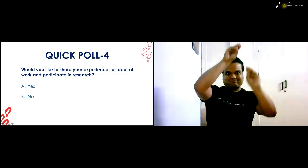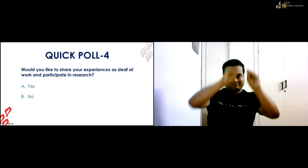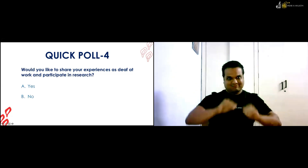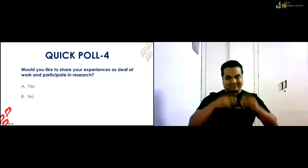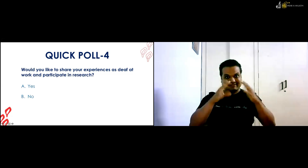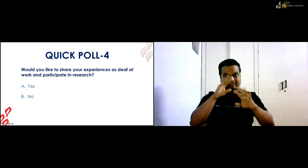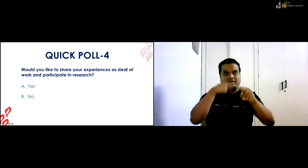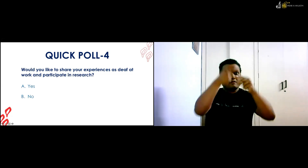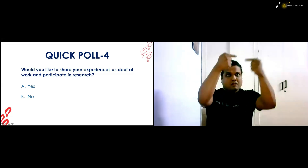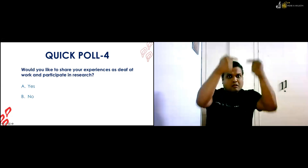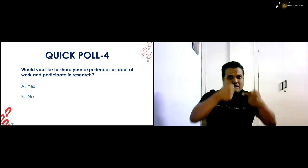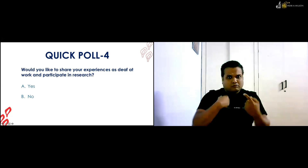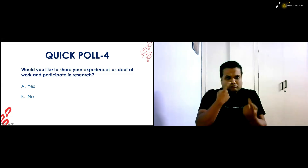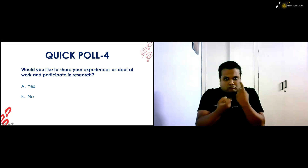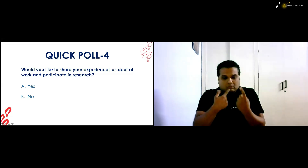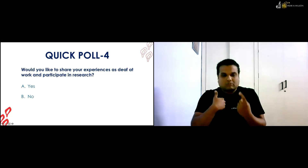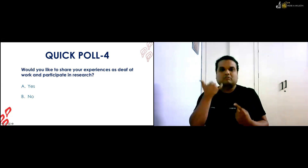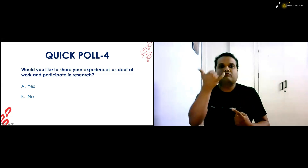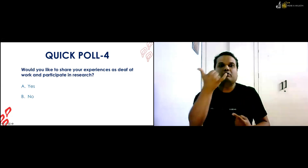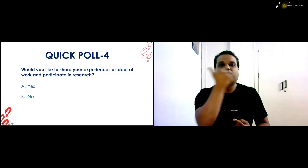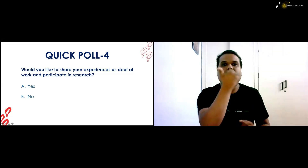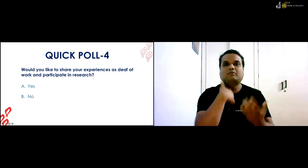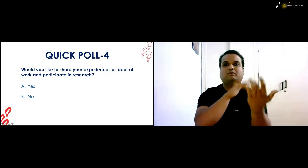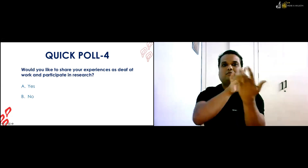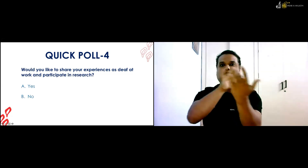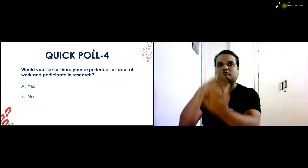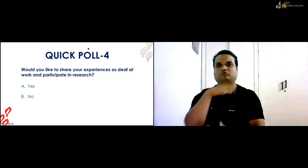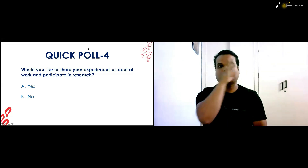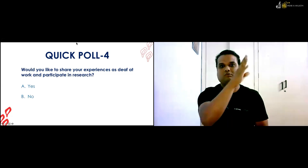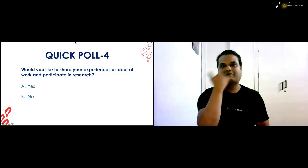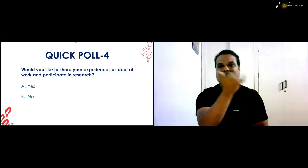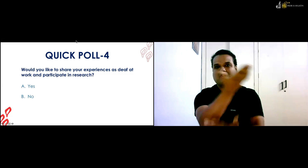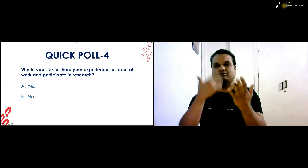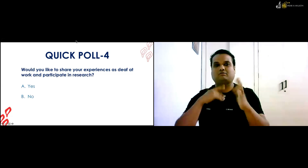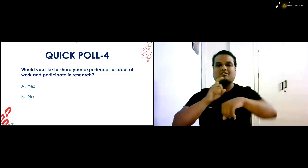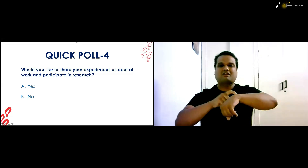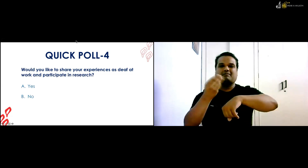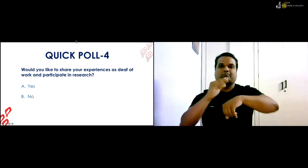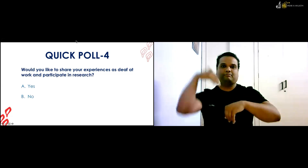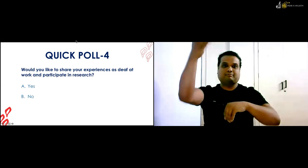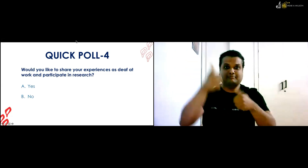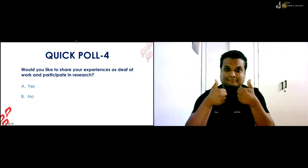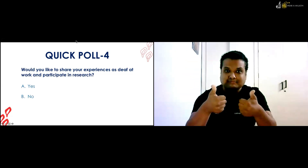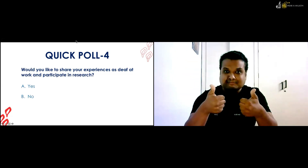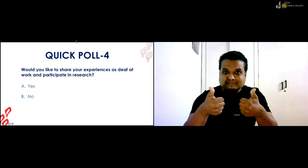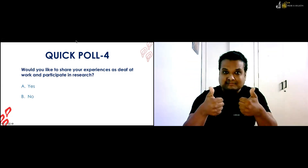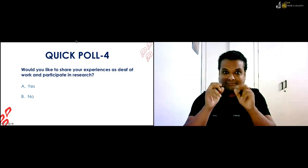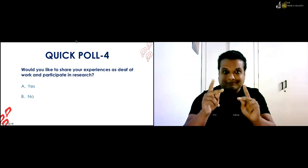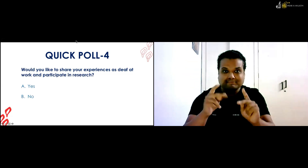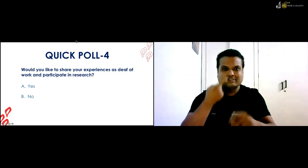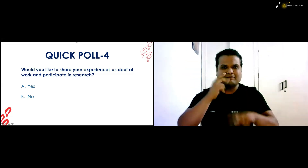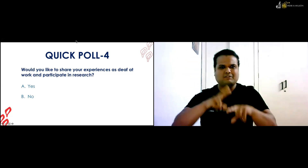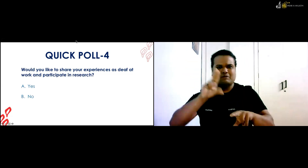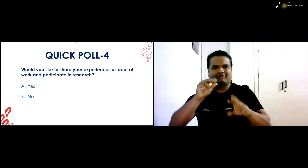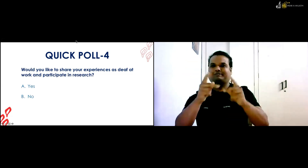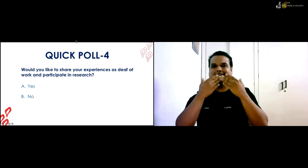have your details, and so when we will find that whoever said yes, we will be connecting with you later